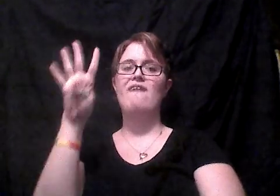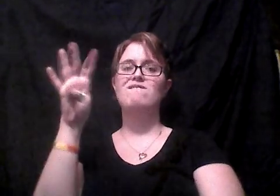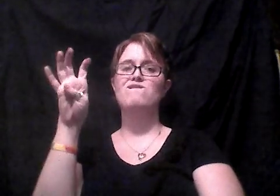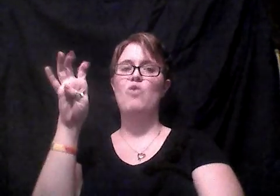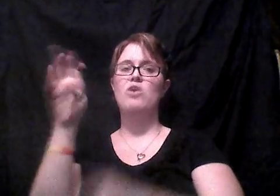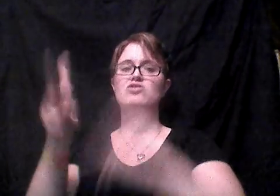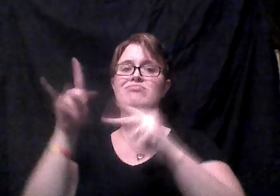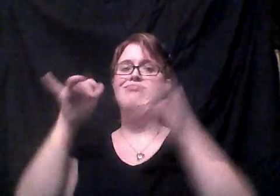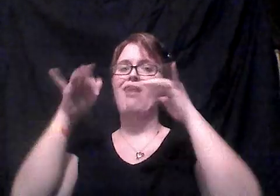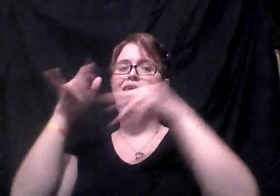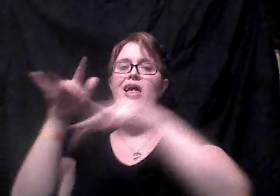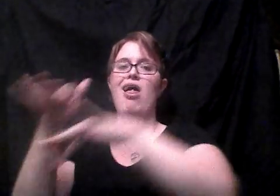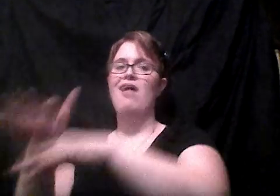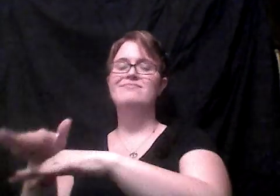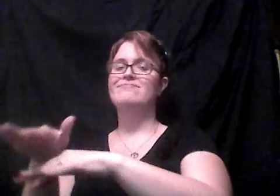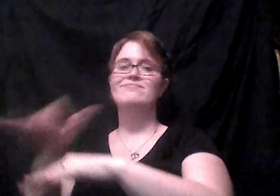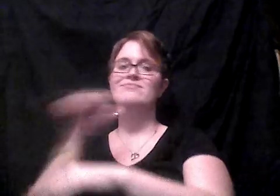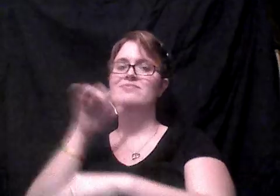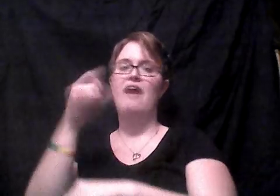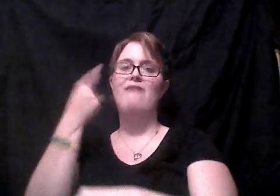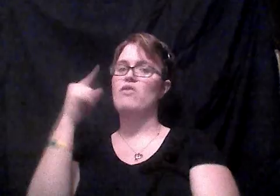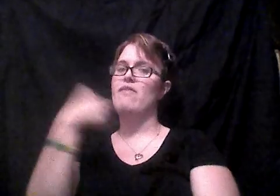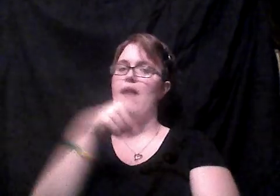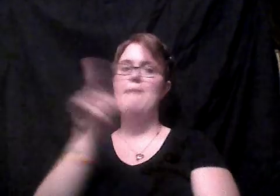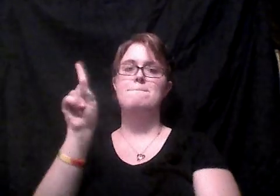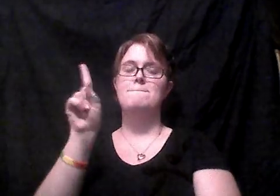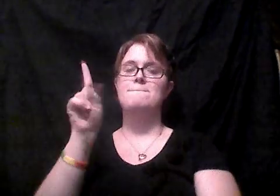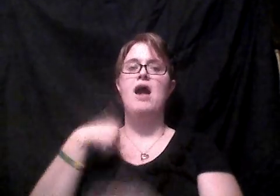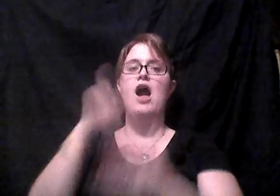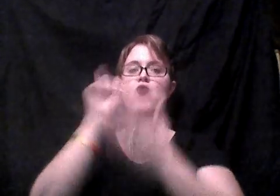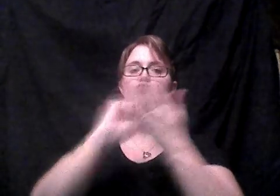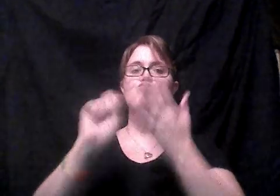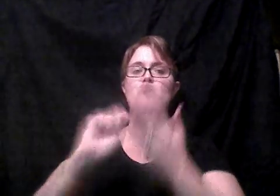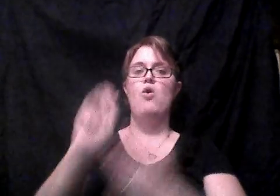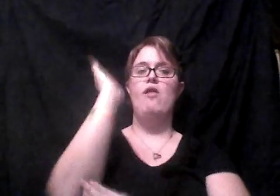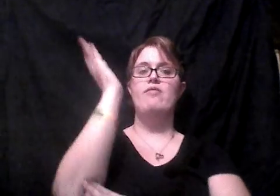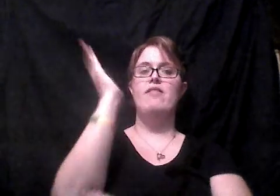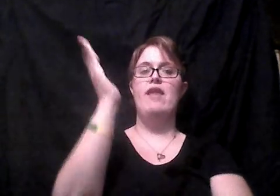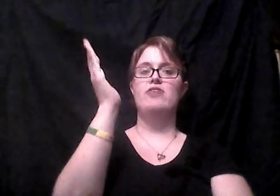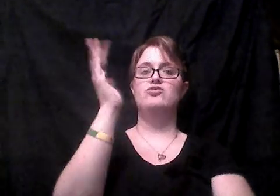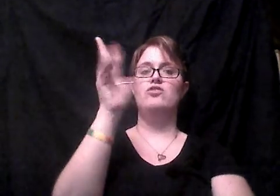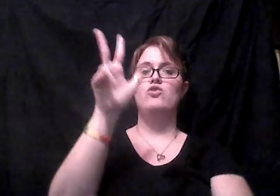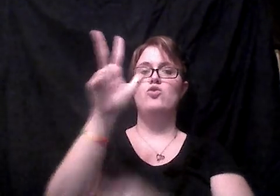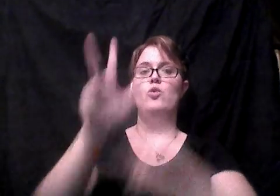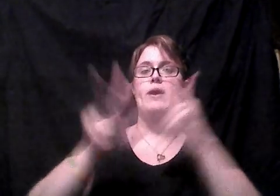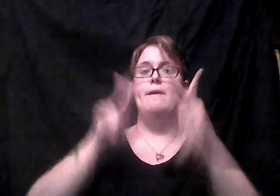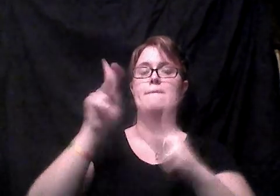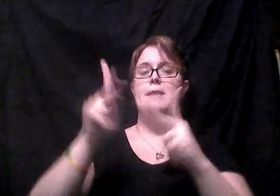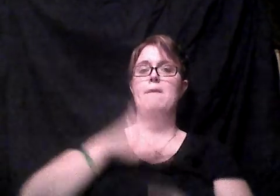lecture for 3 people. And when they're older, they'll watch it. Thank you.